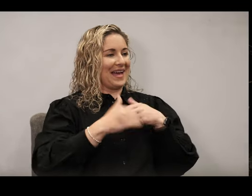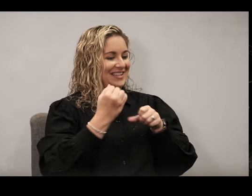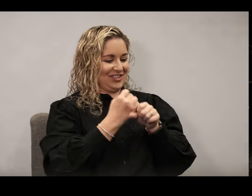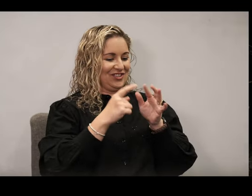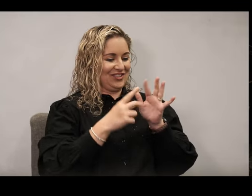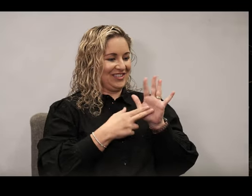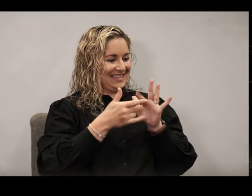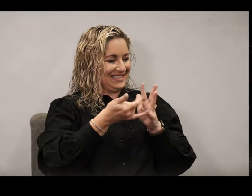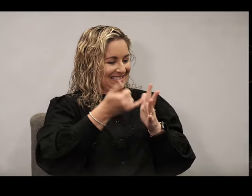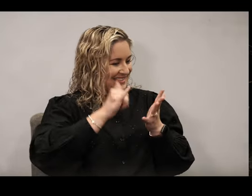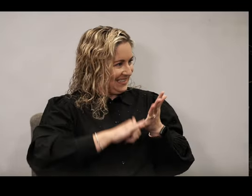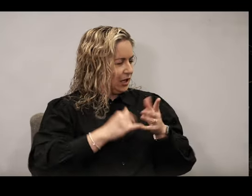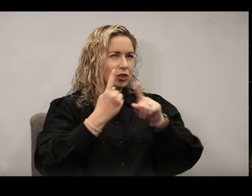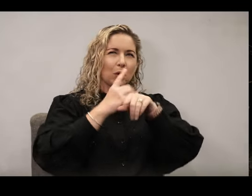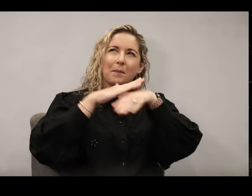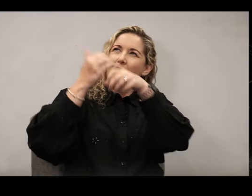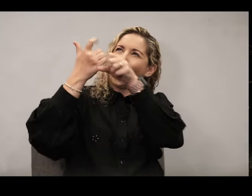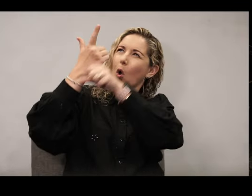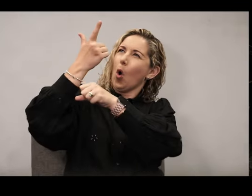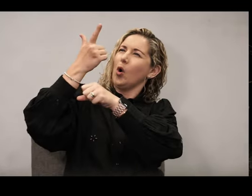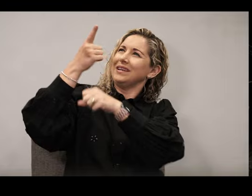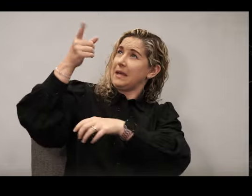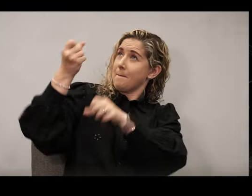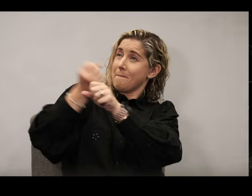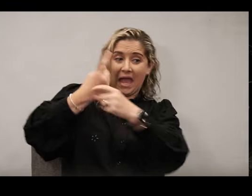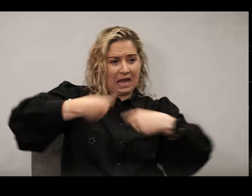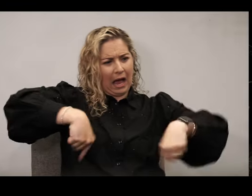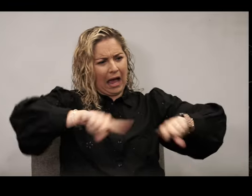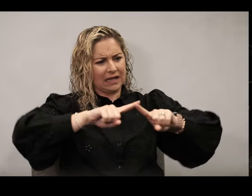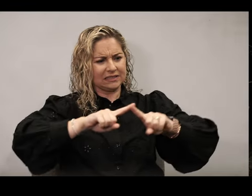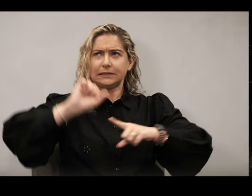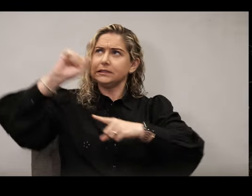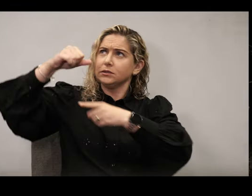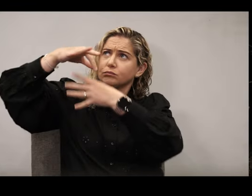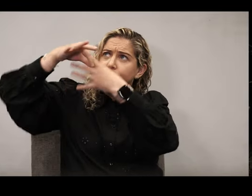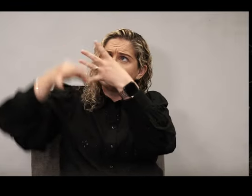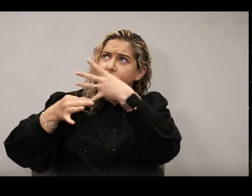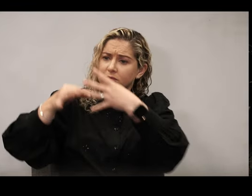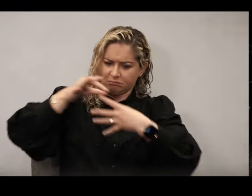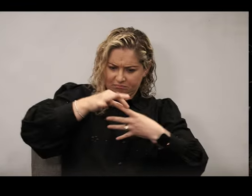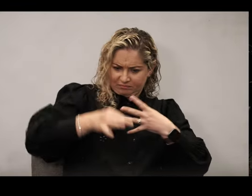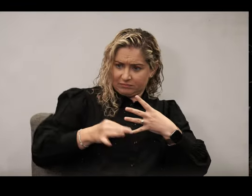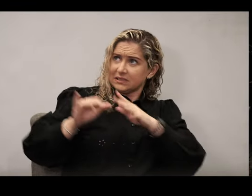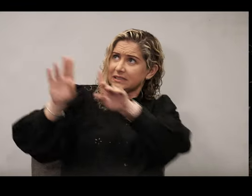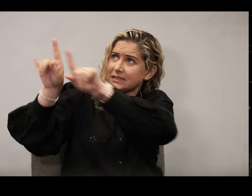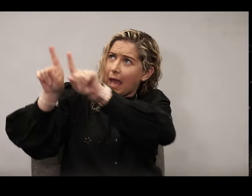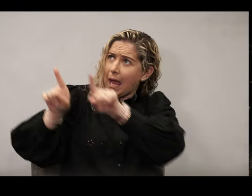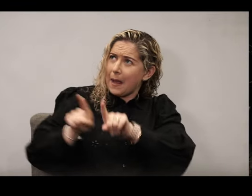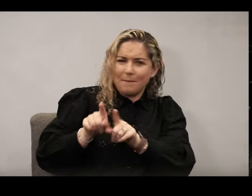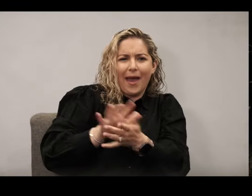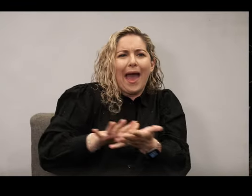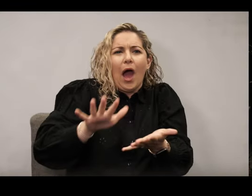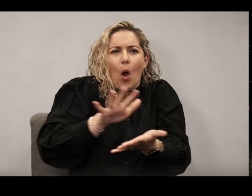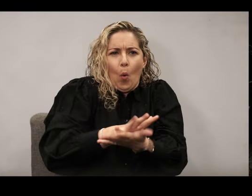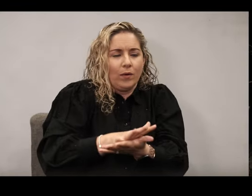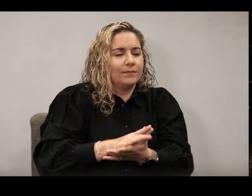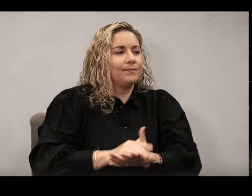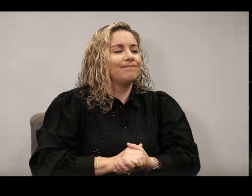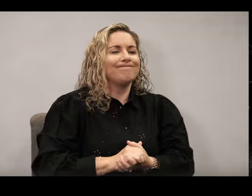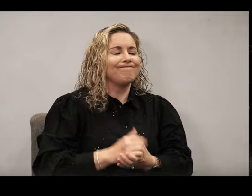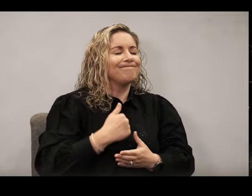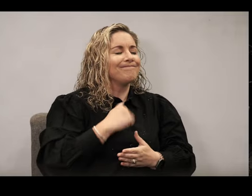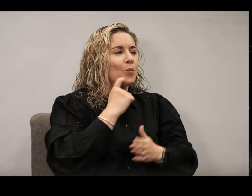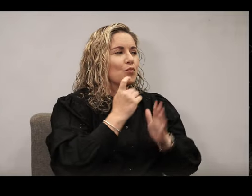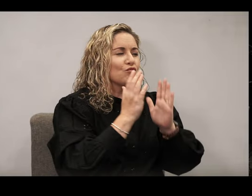is a critical topic. Let's pray as we get into that together. Our Father, we recognise how foundational